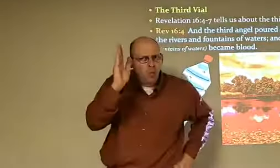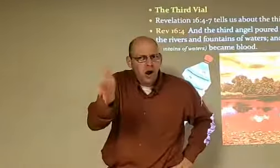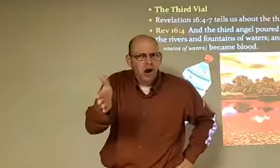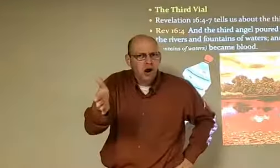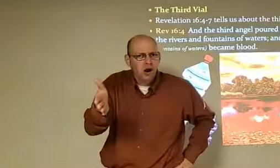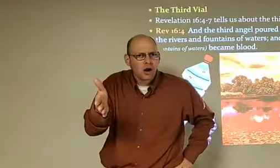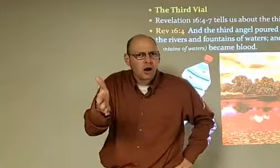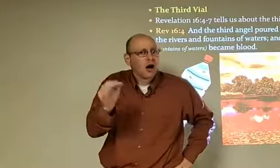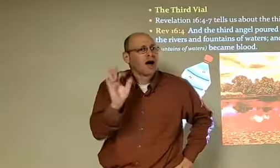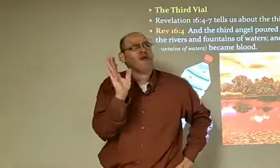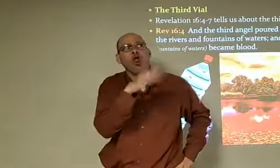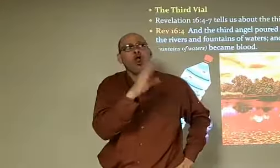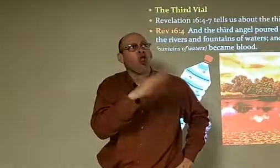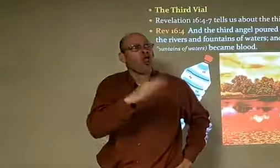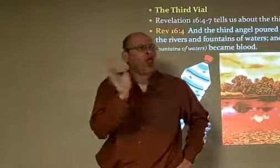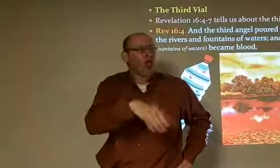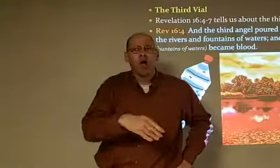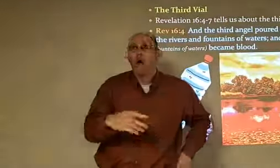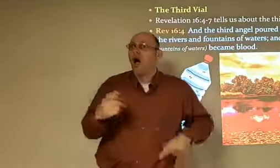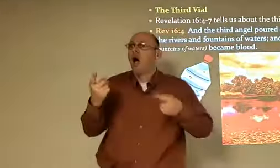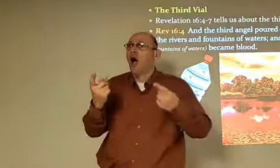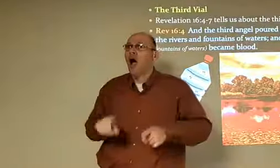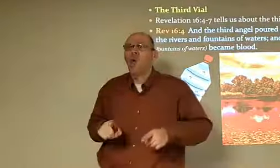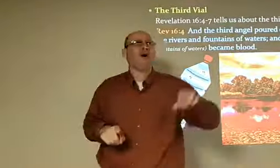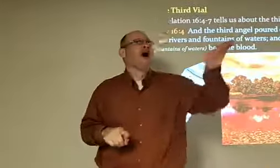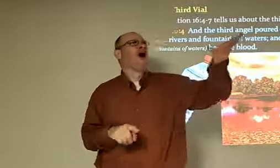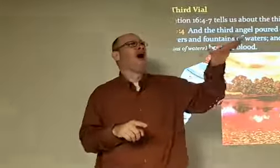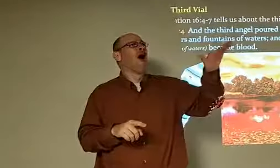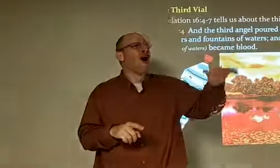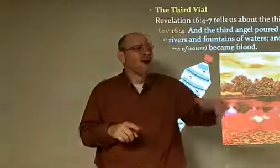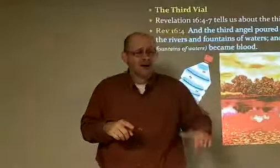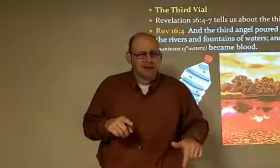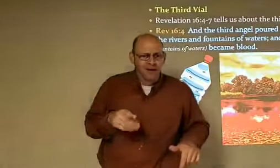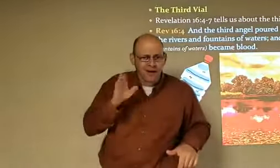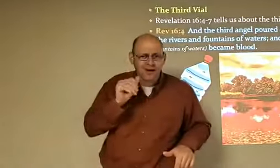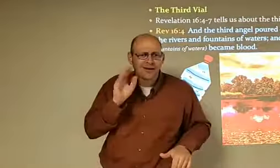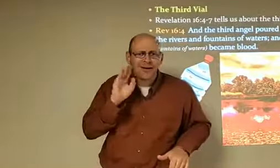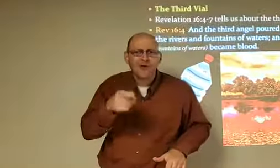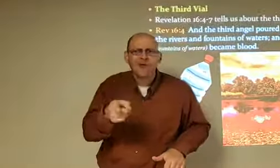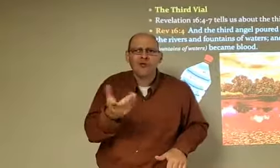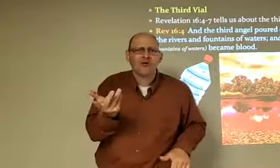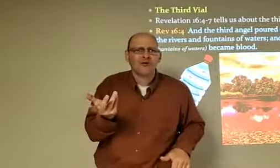Pray and trust God. But God,